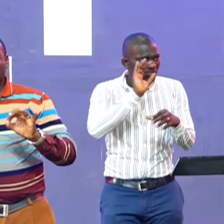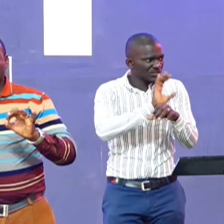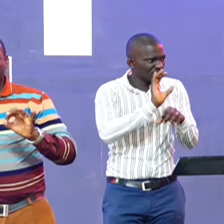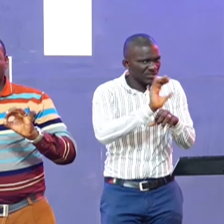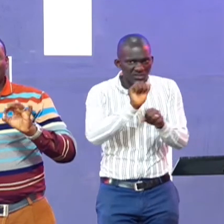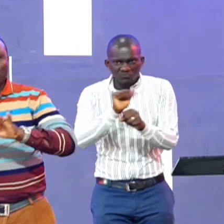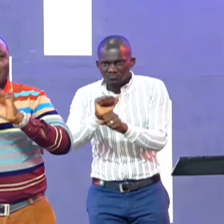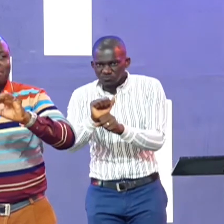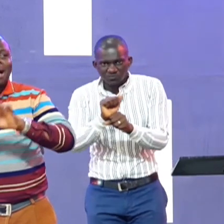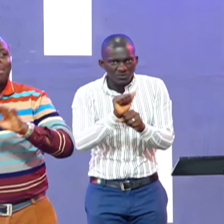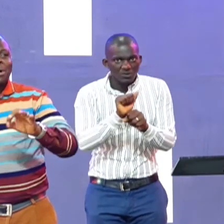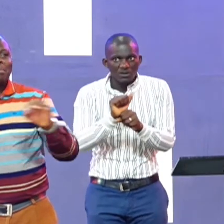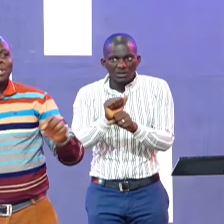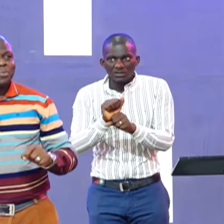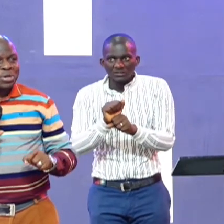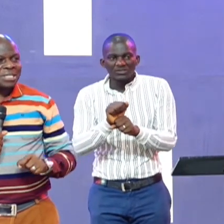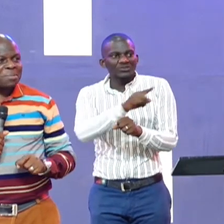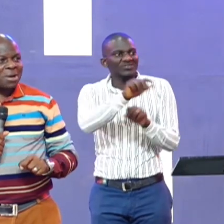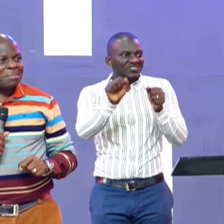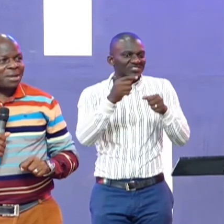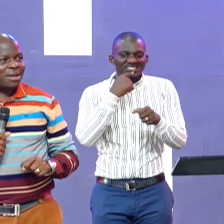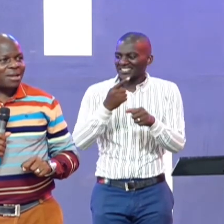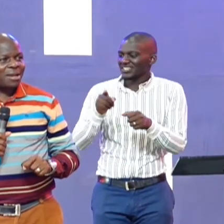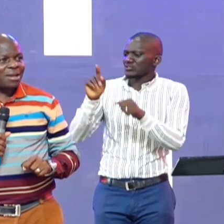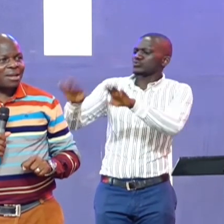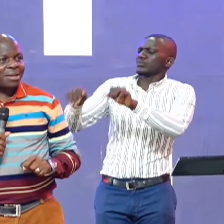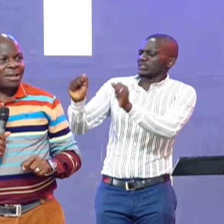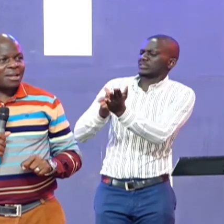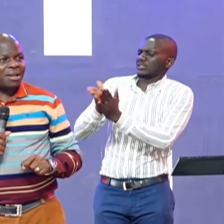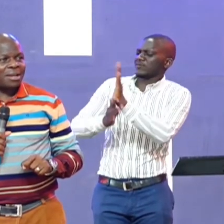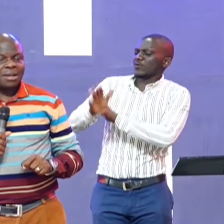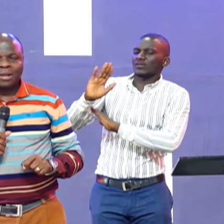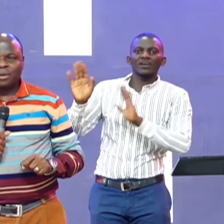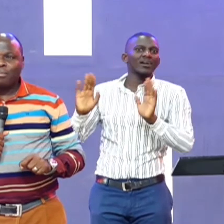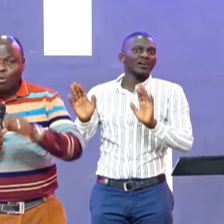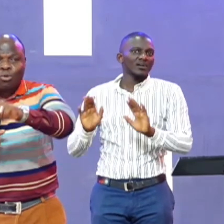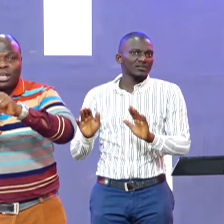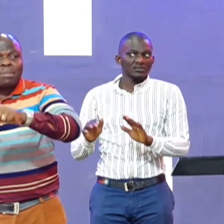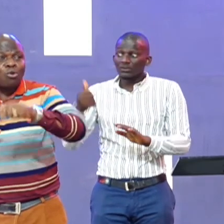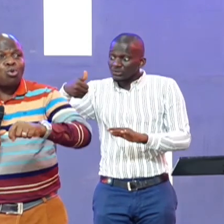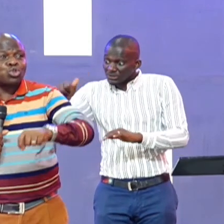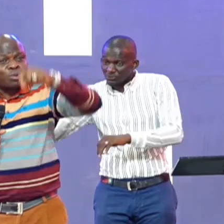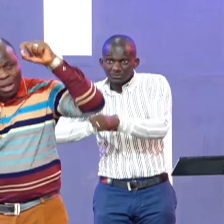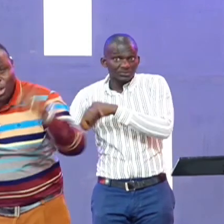of the work of the church, you will not ask them to serve God.